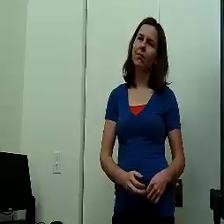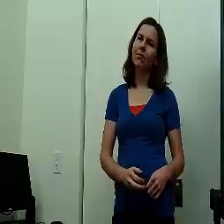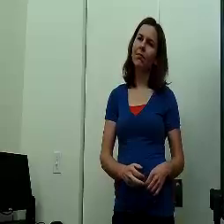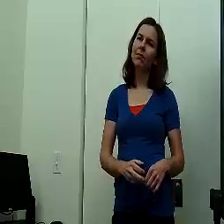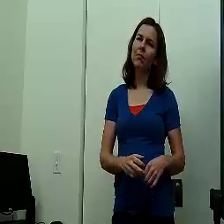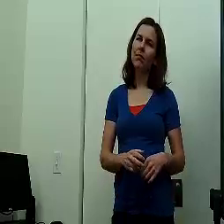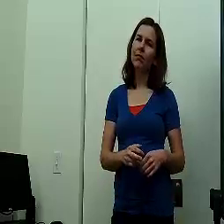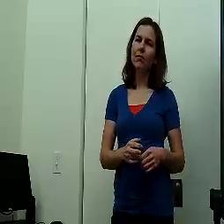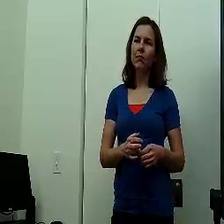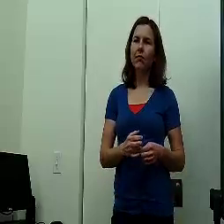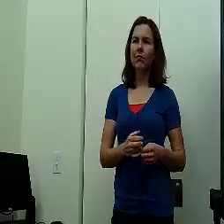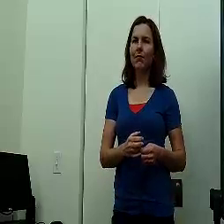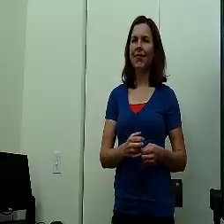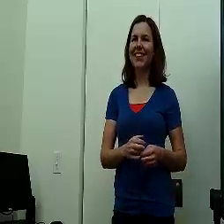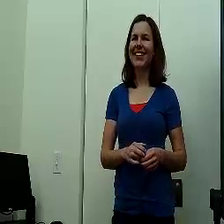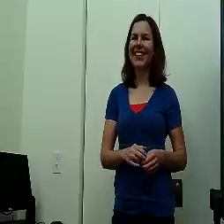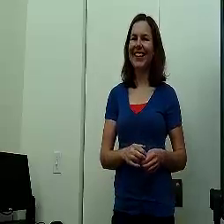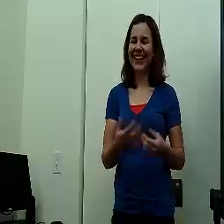My hands, do you remember?